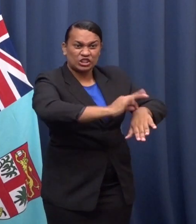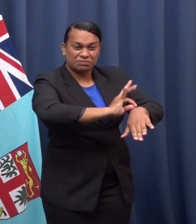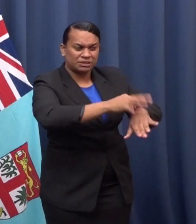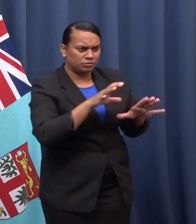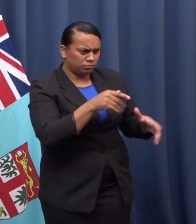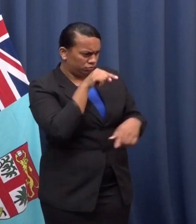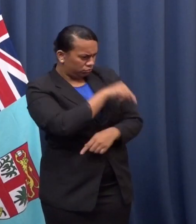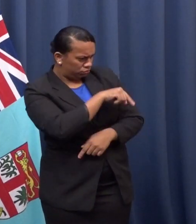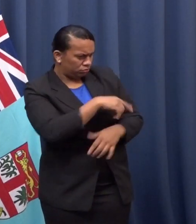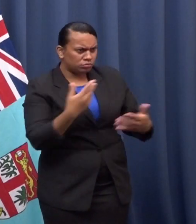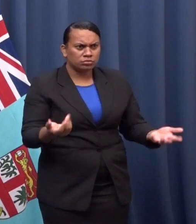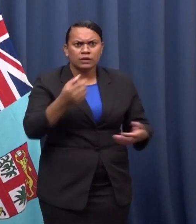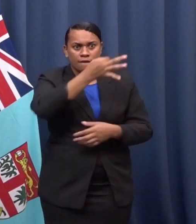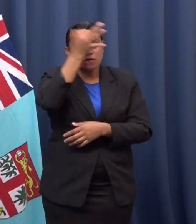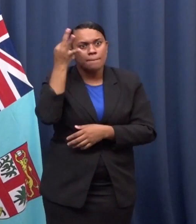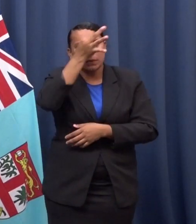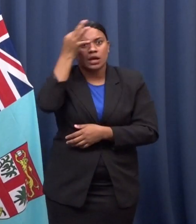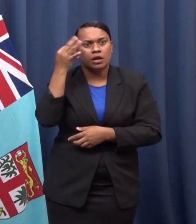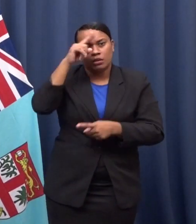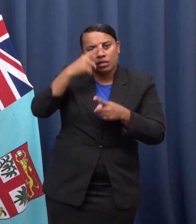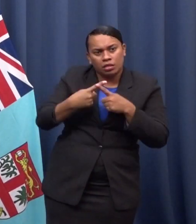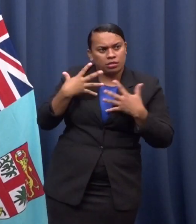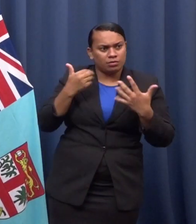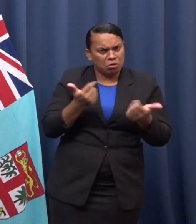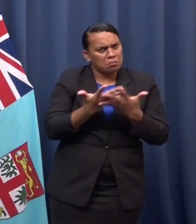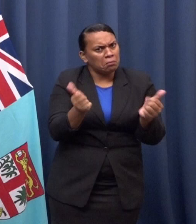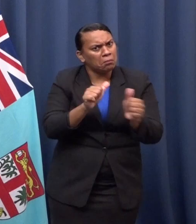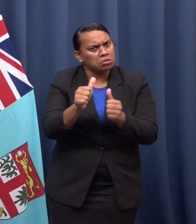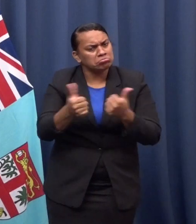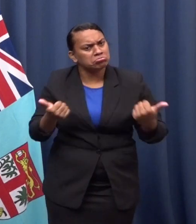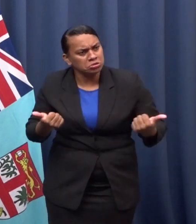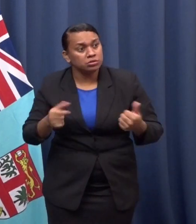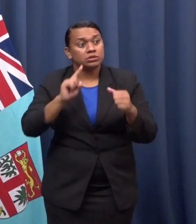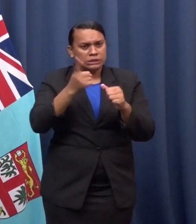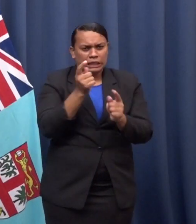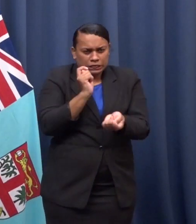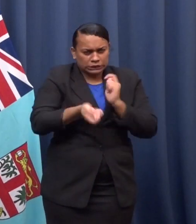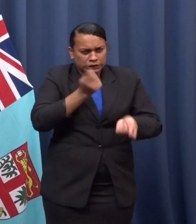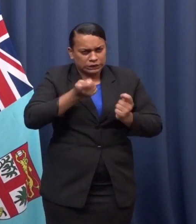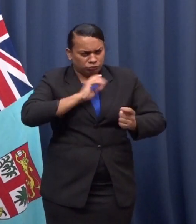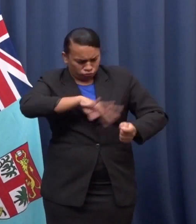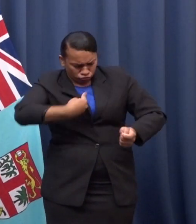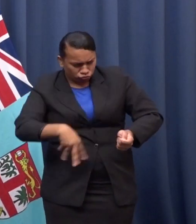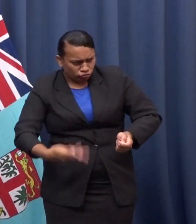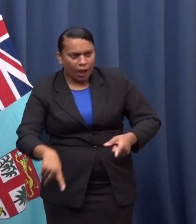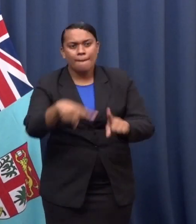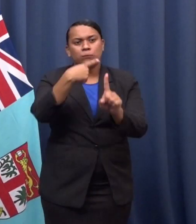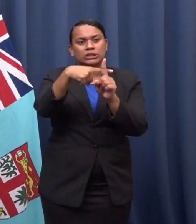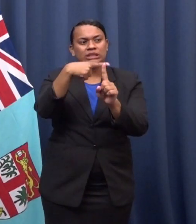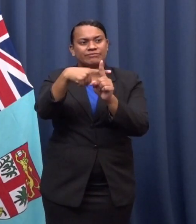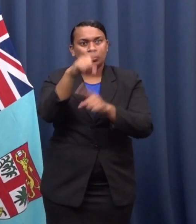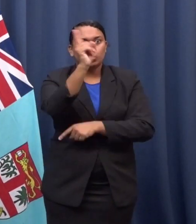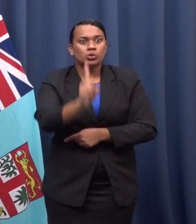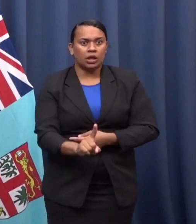So far he's had a fever, he's in stable condition, and his test result came back today as positive. So we've been monitoring